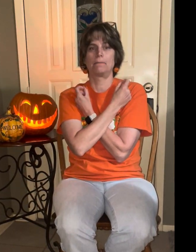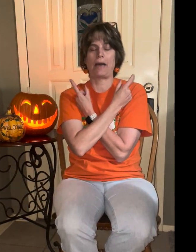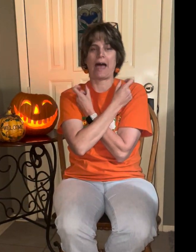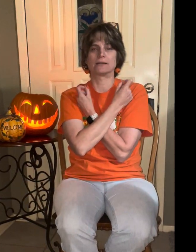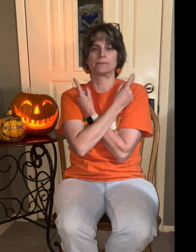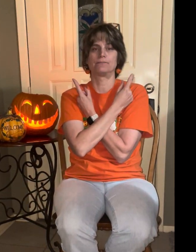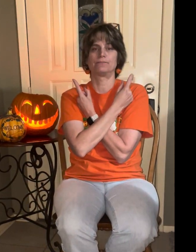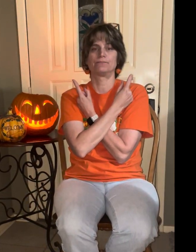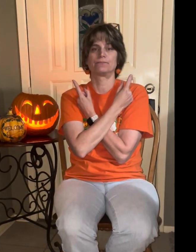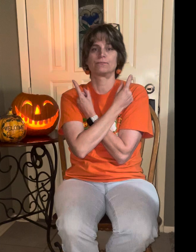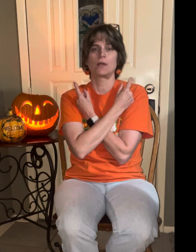bat.